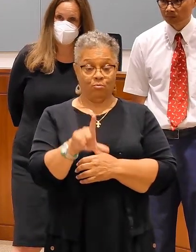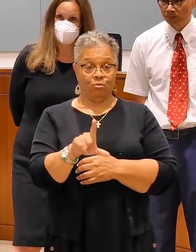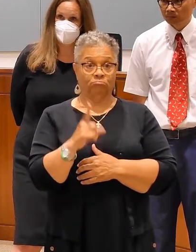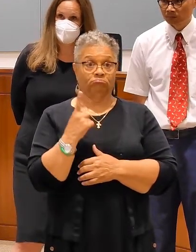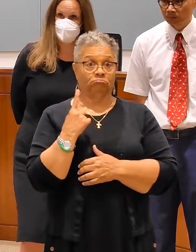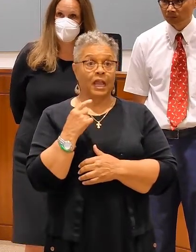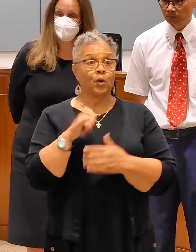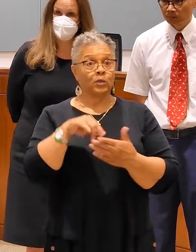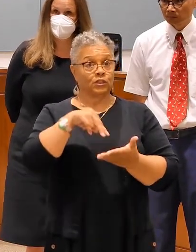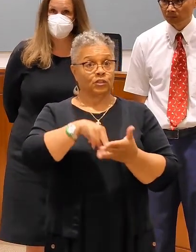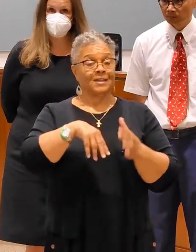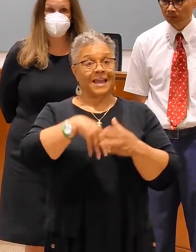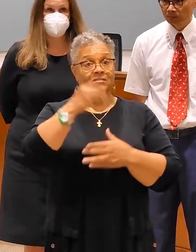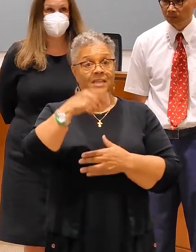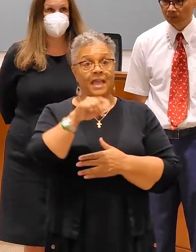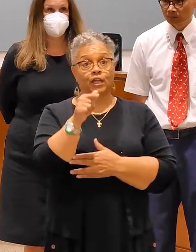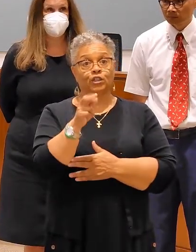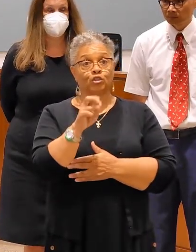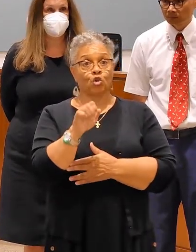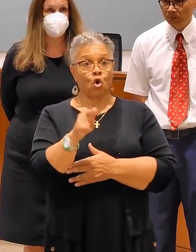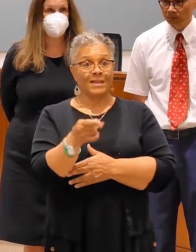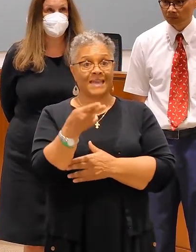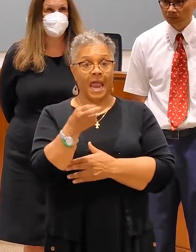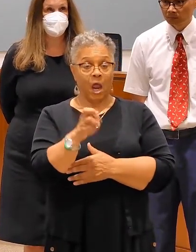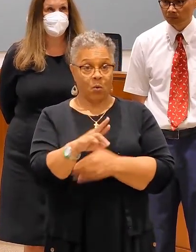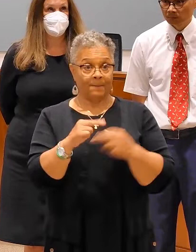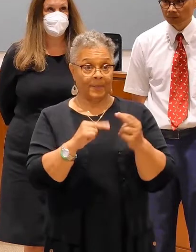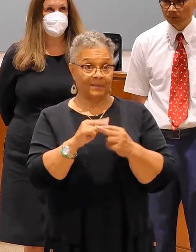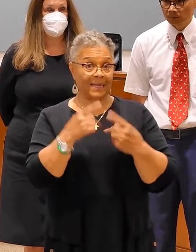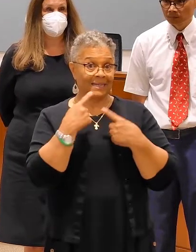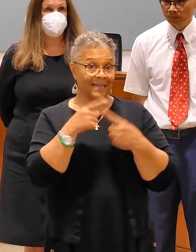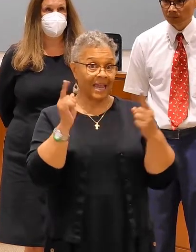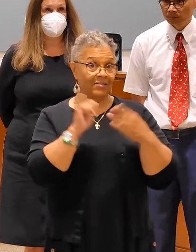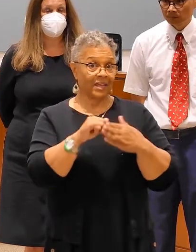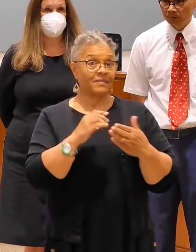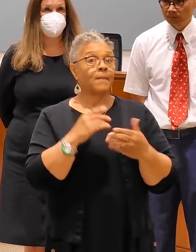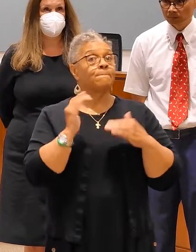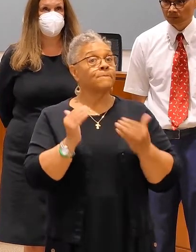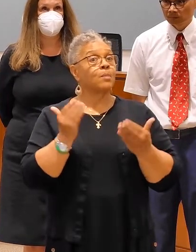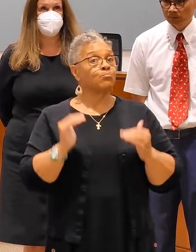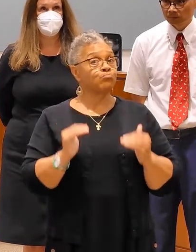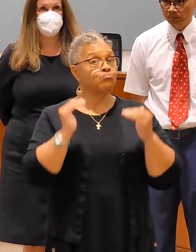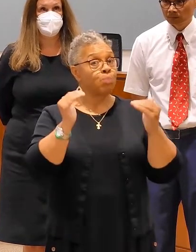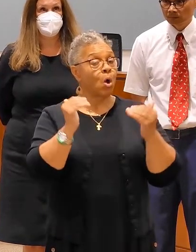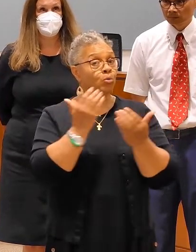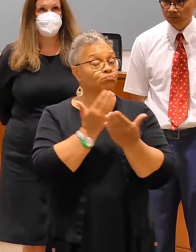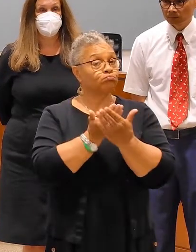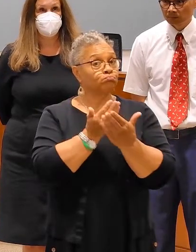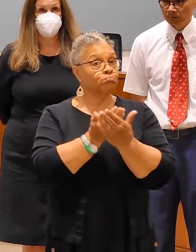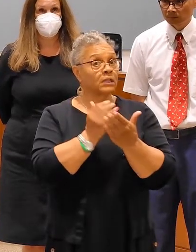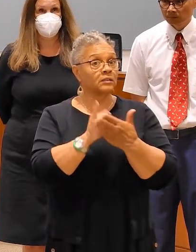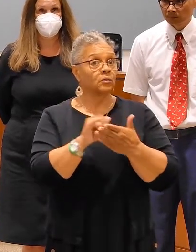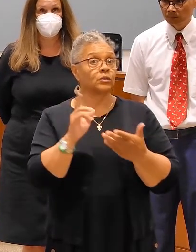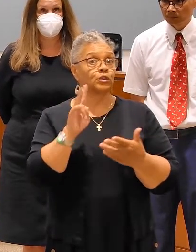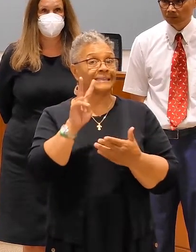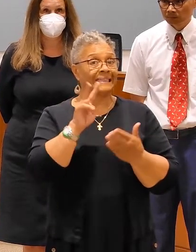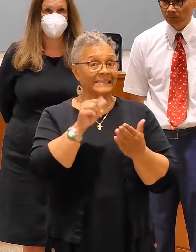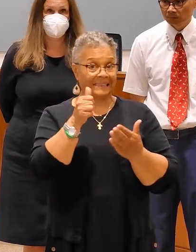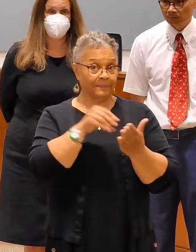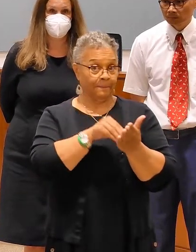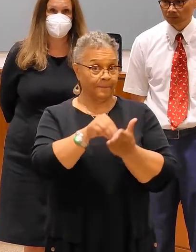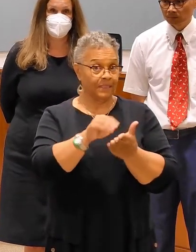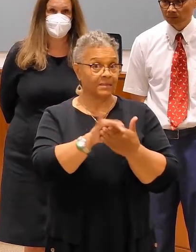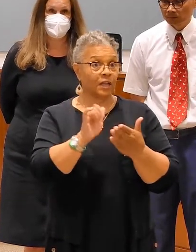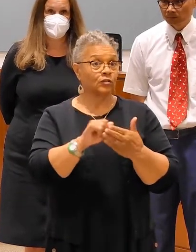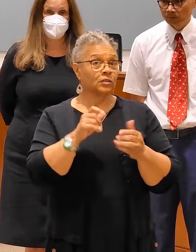stood outside the George Howard Building and announced that our proposed budget would include $10 million to further pay down this